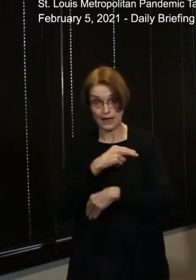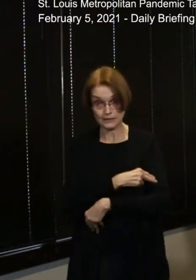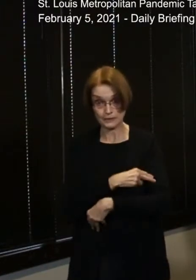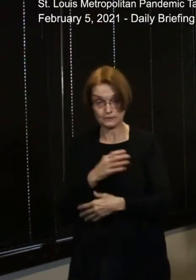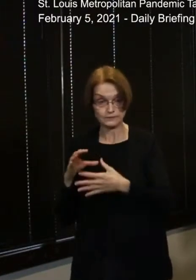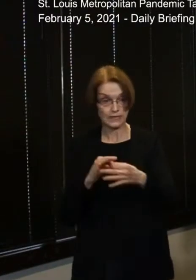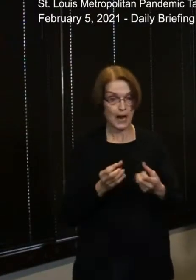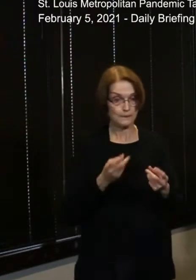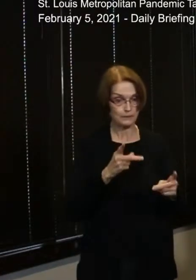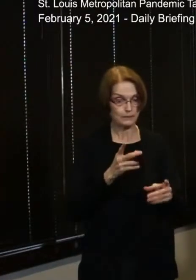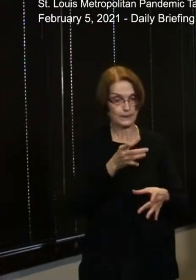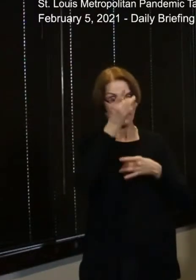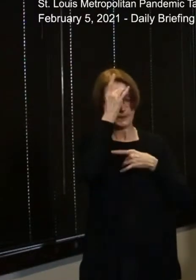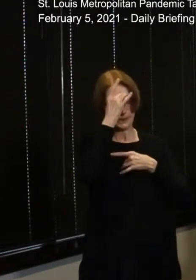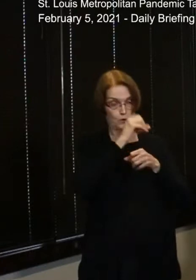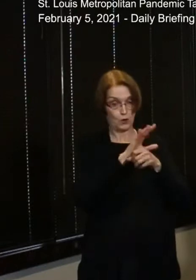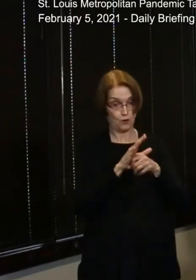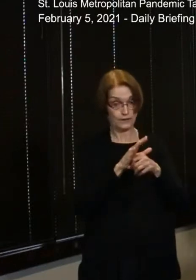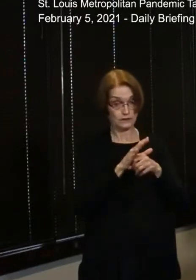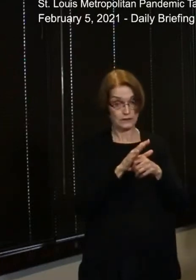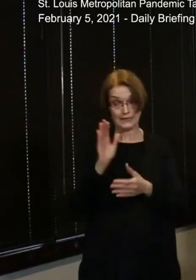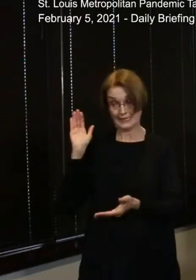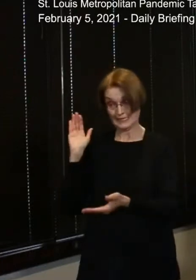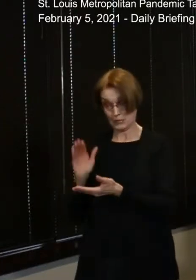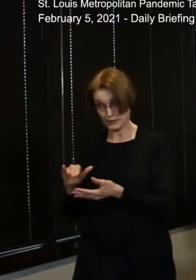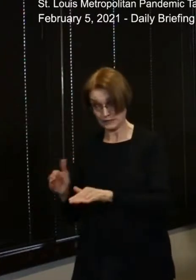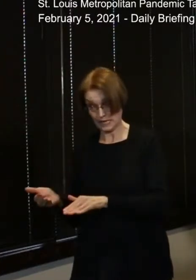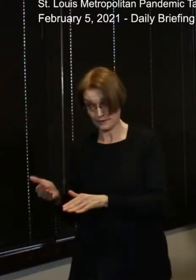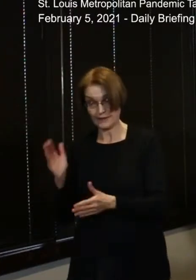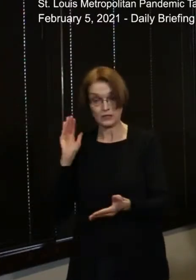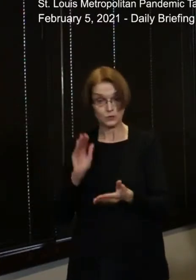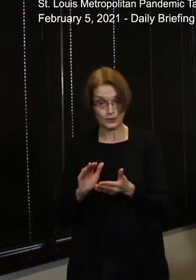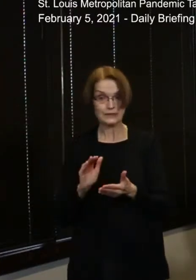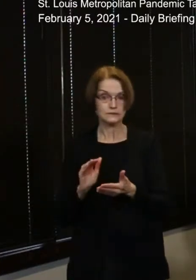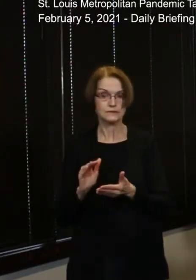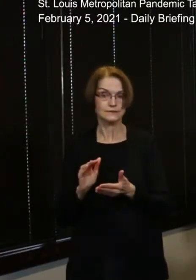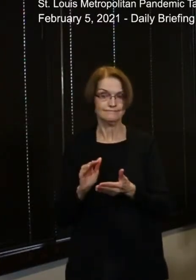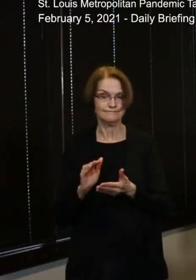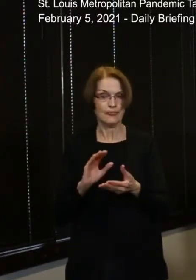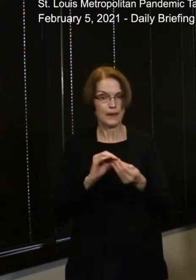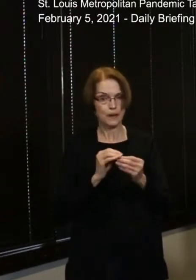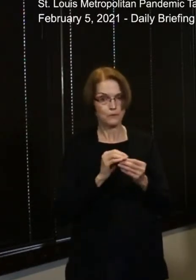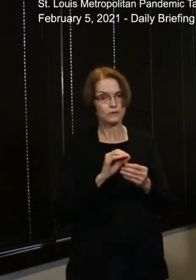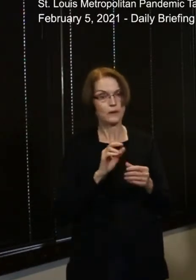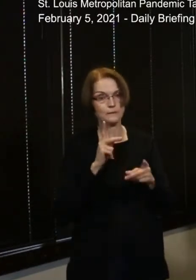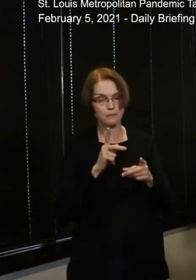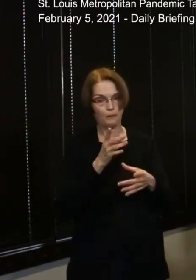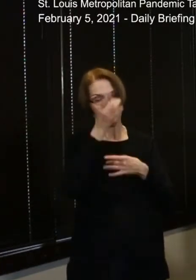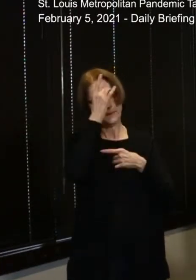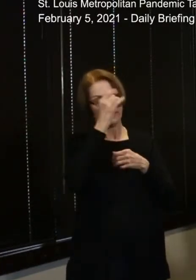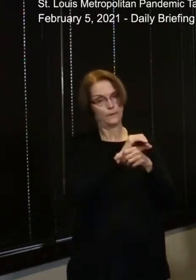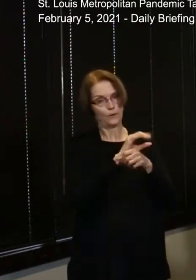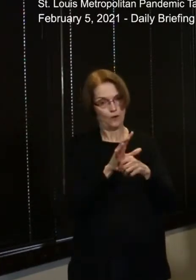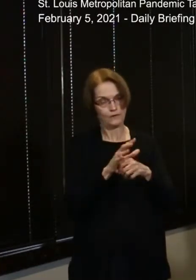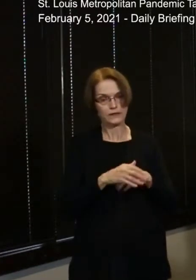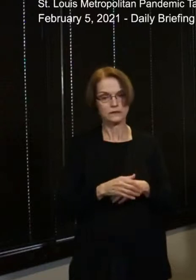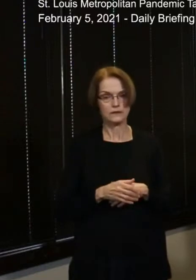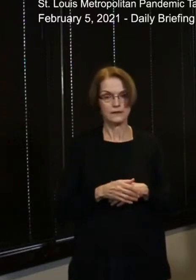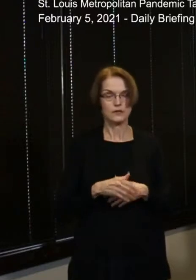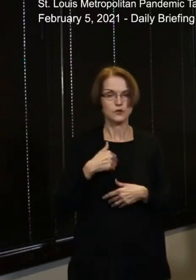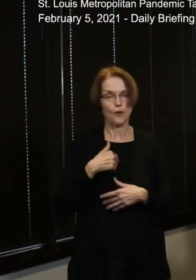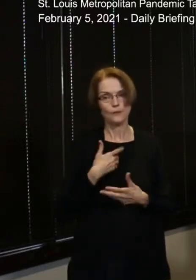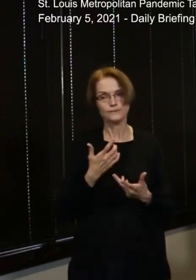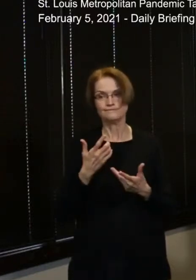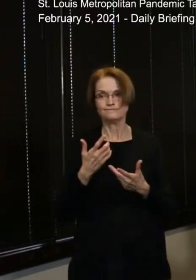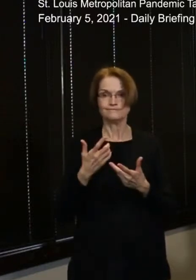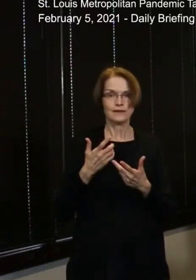cases. If we want to decrease deaths, then we have to decrease cases on the front end. So even though I've talked about vaccine a lot